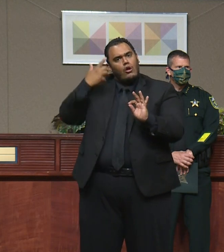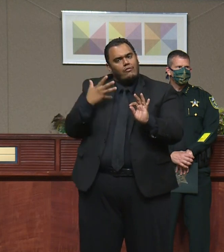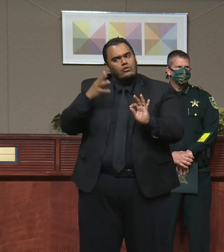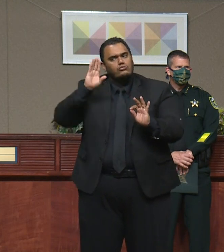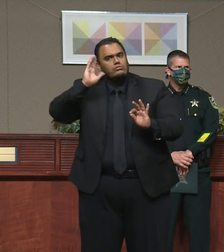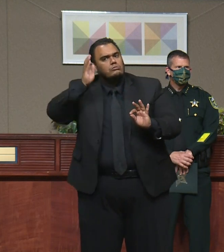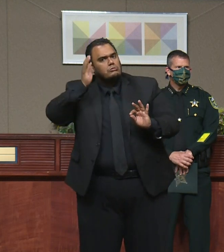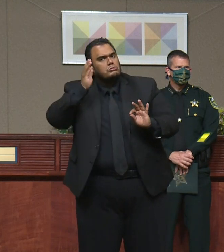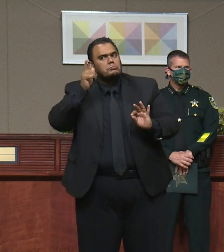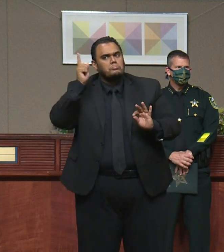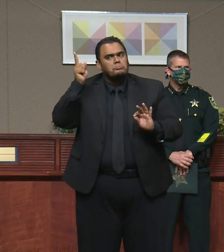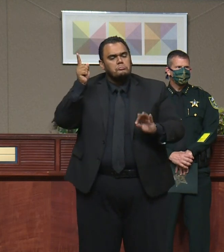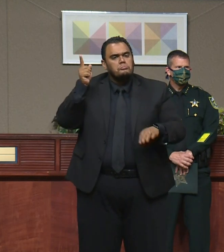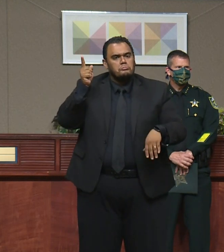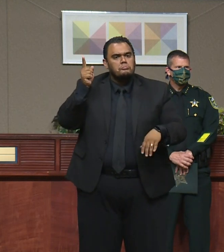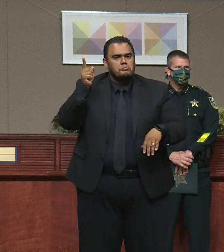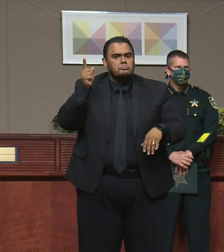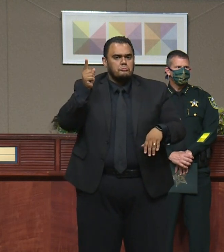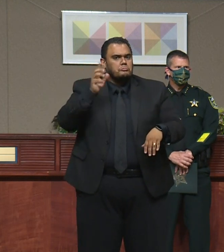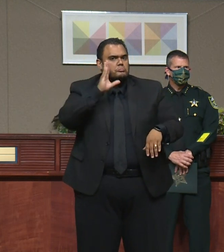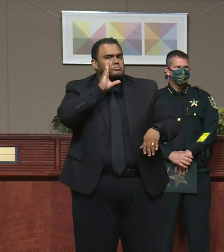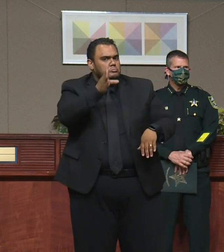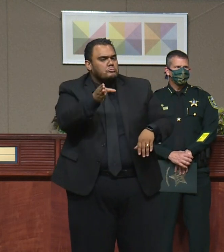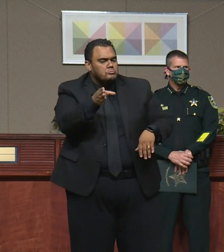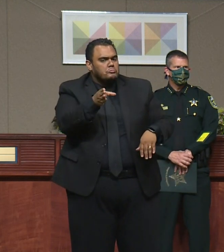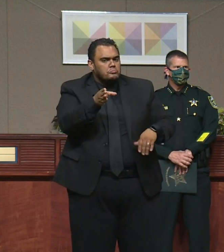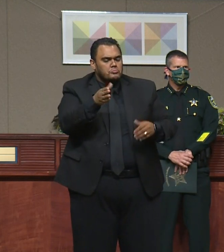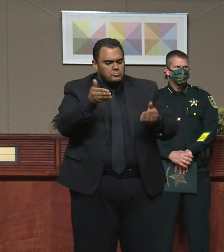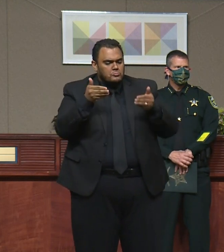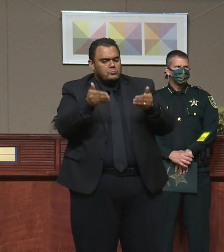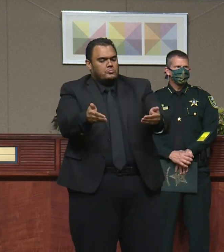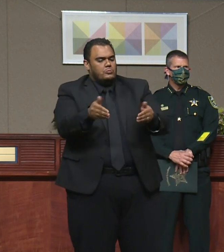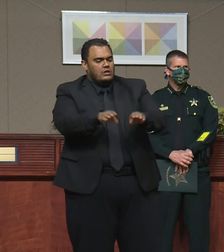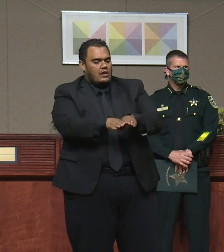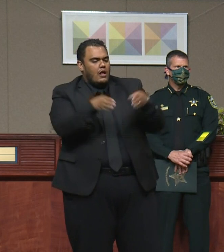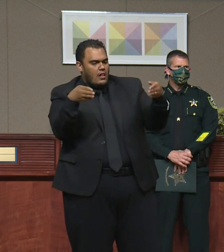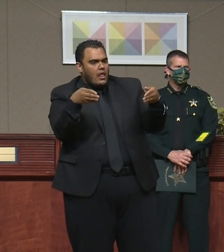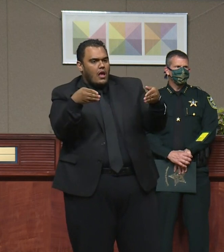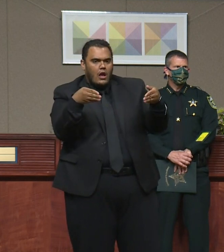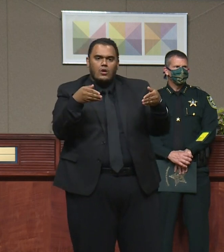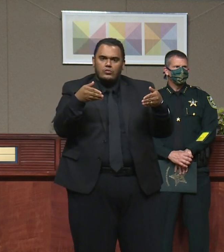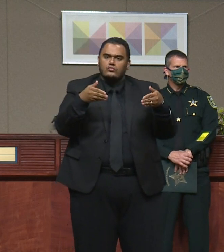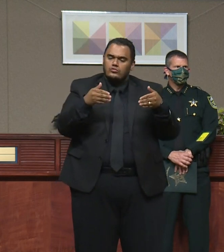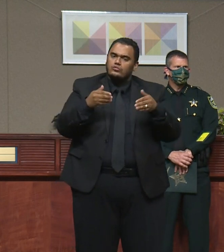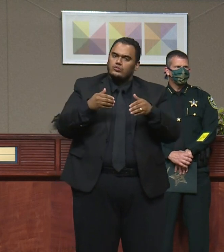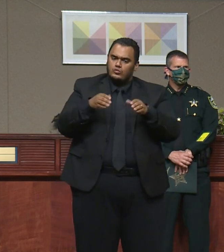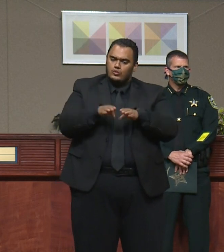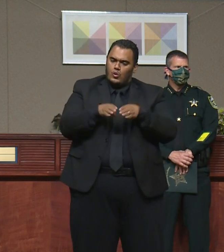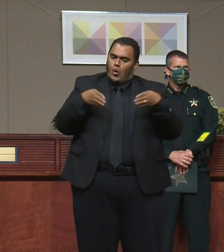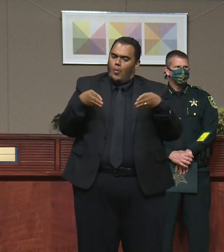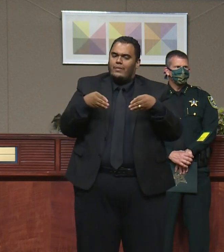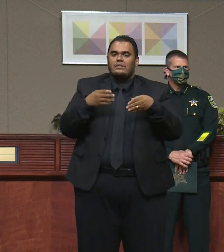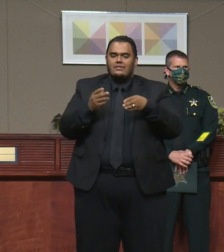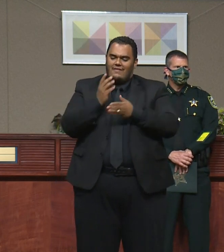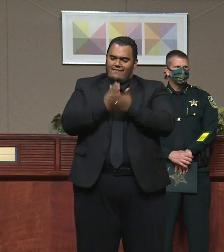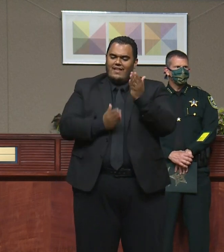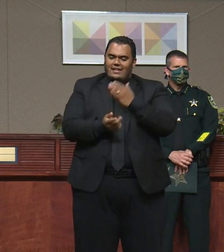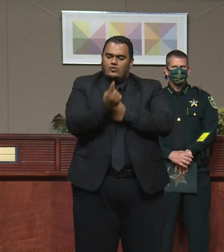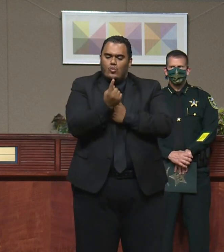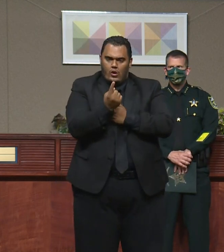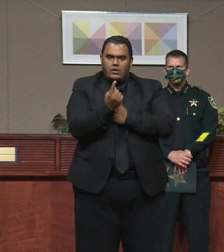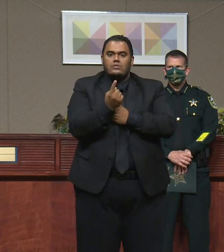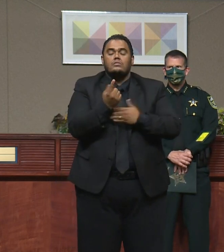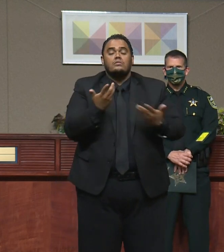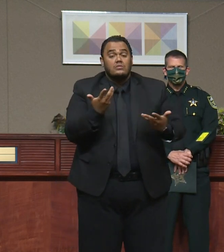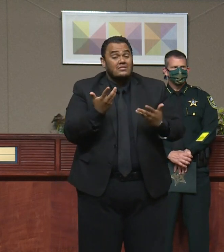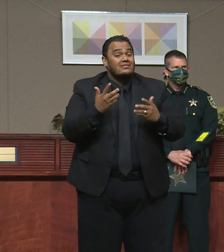suggest that he will allow the businesses to move into the Phase 1. The question